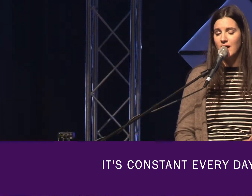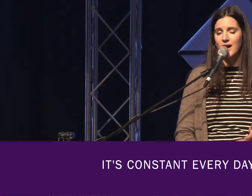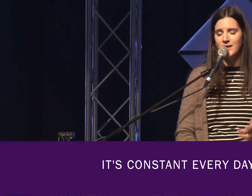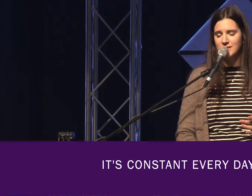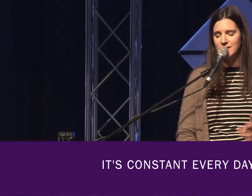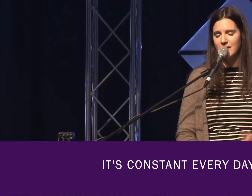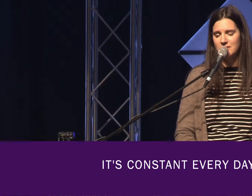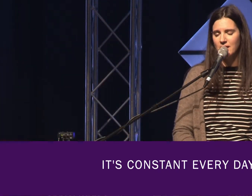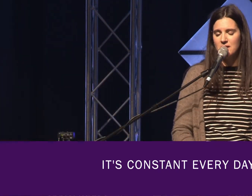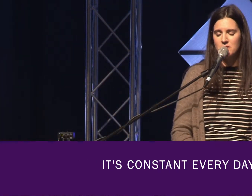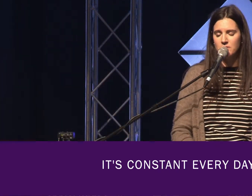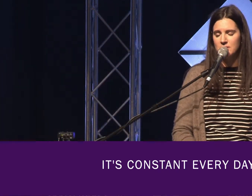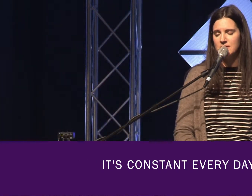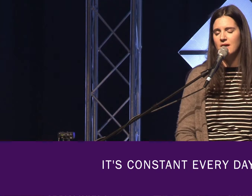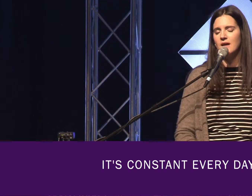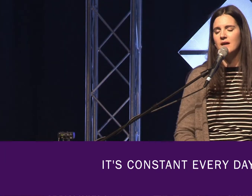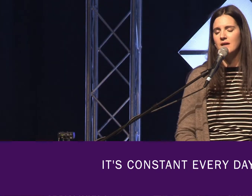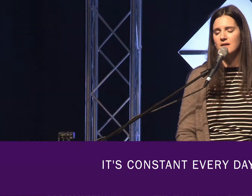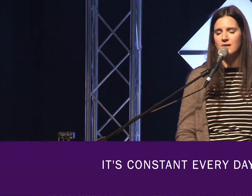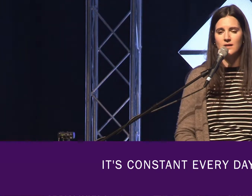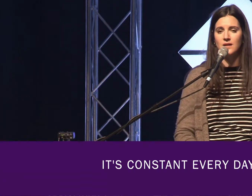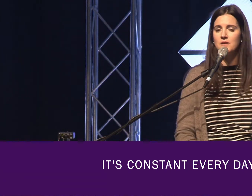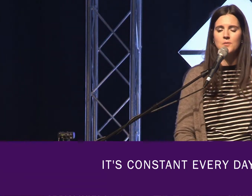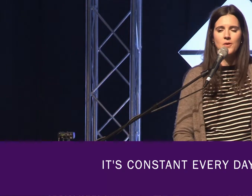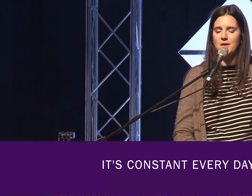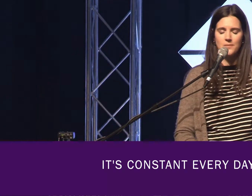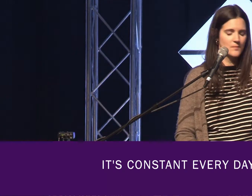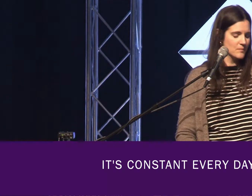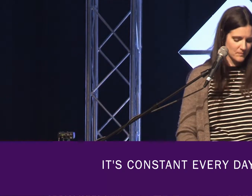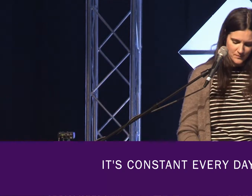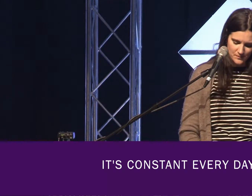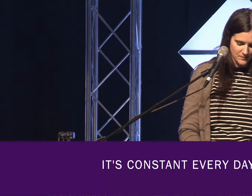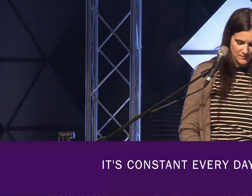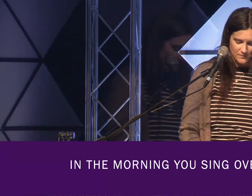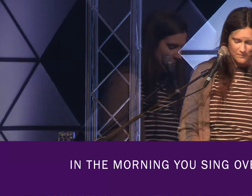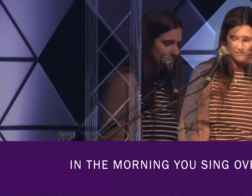You're constant every day. In the morning,